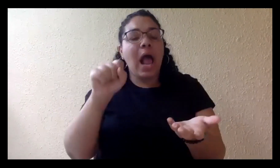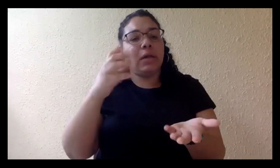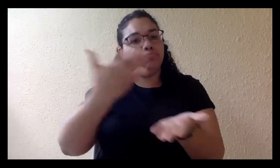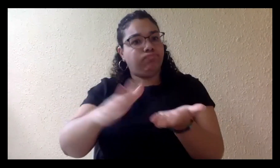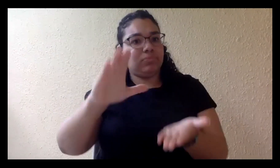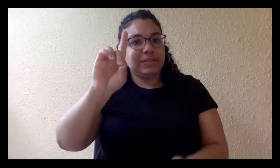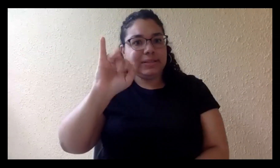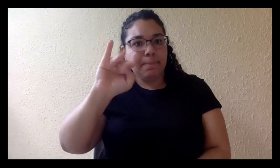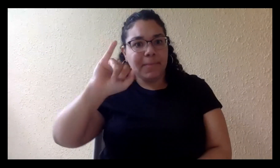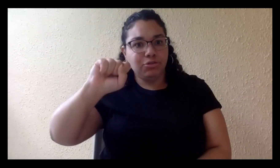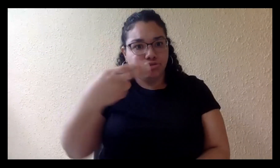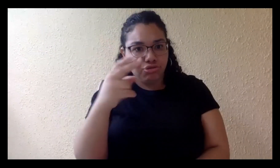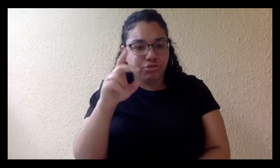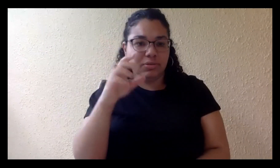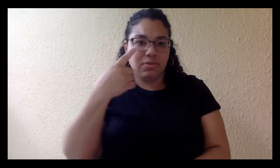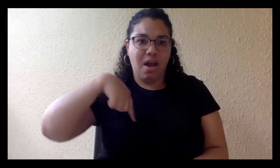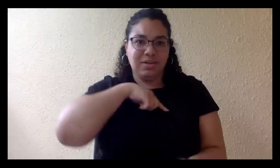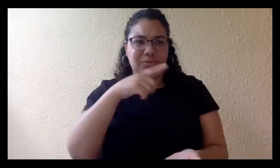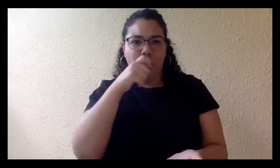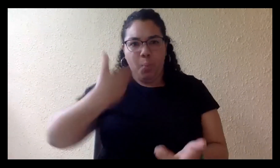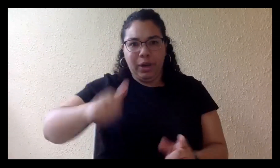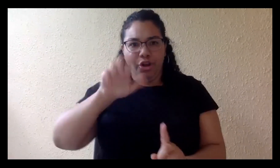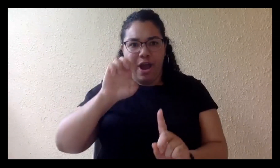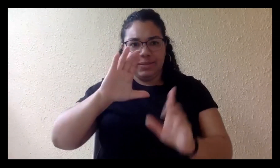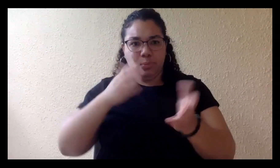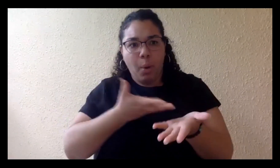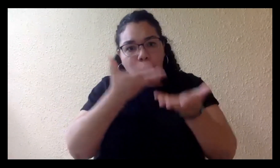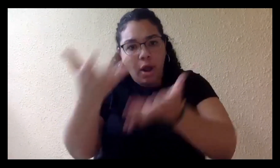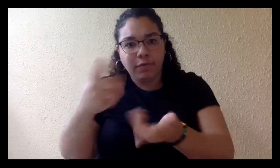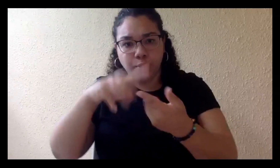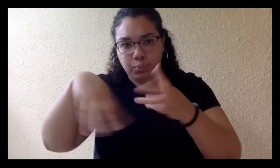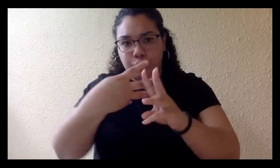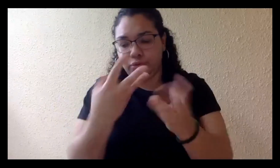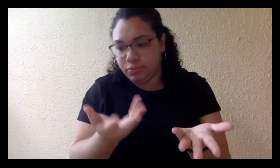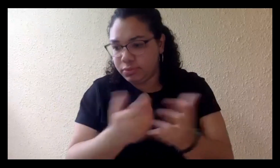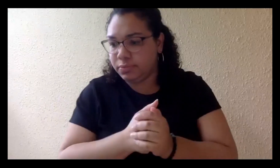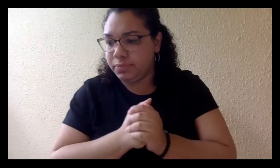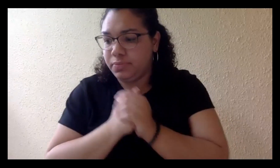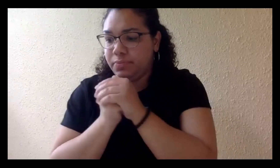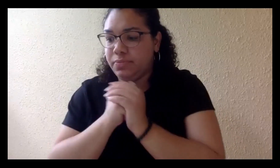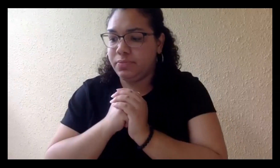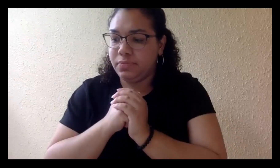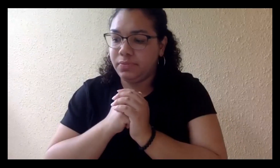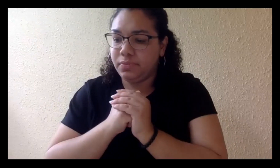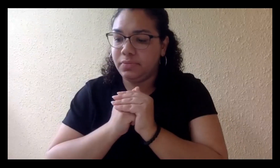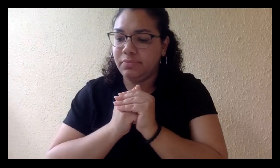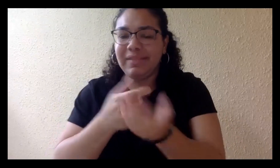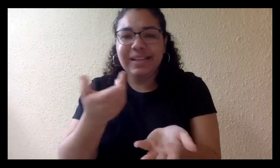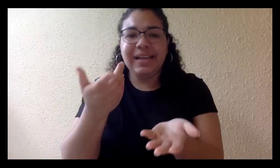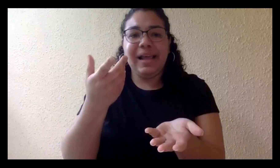And sometimes that statement, it's an erasure to us.